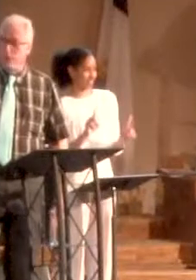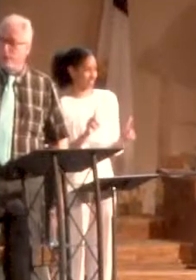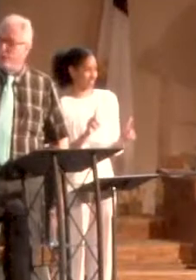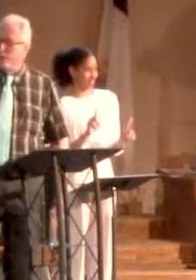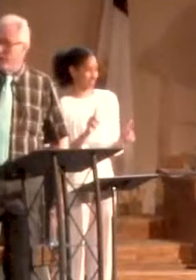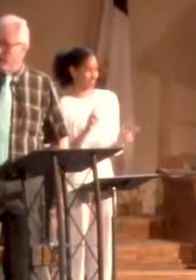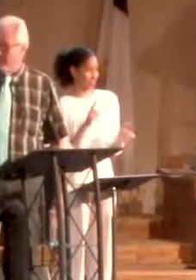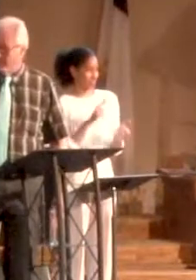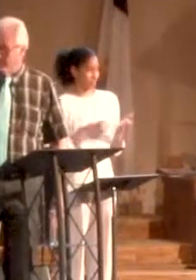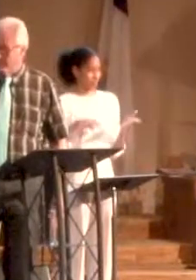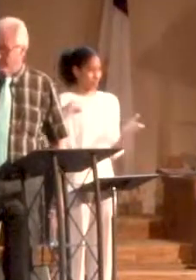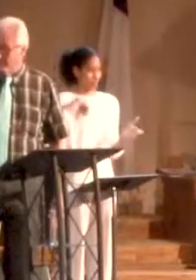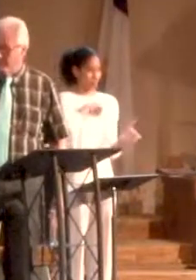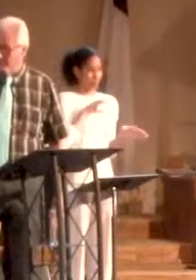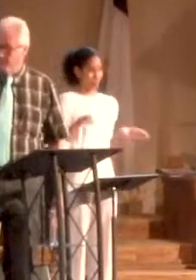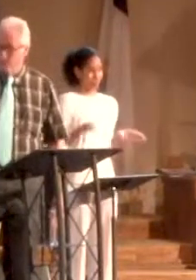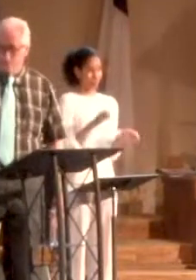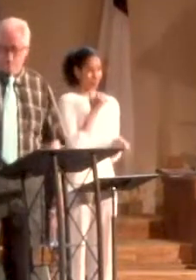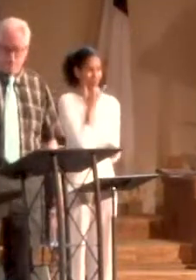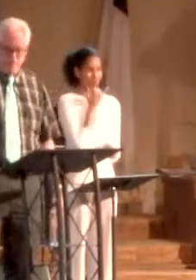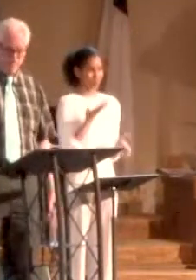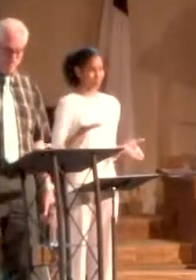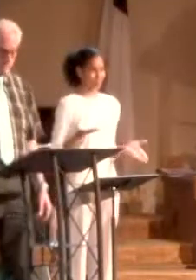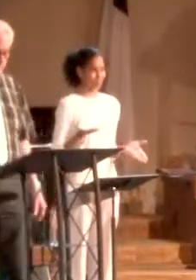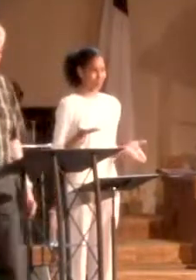What are we doing wrong?